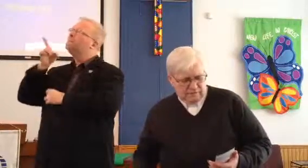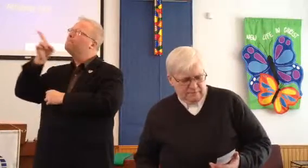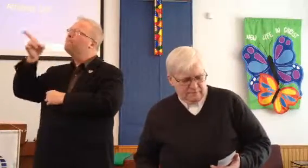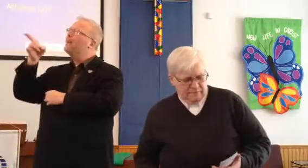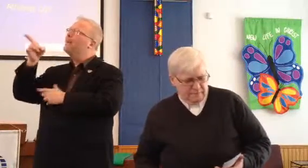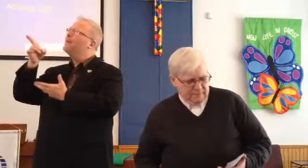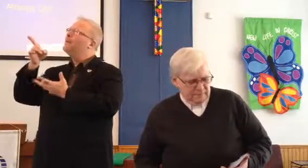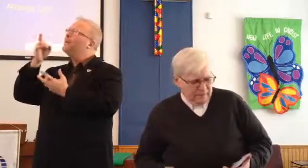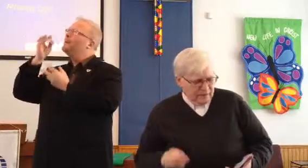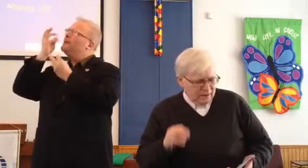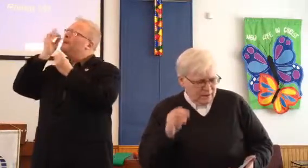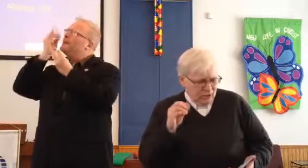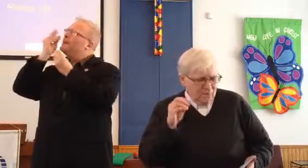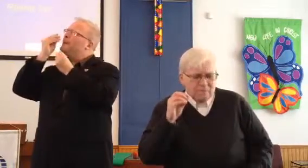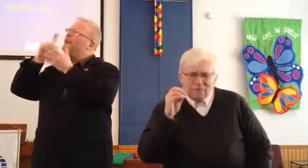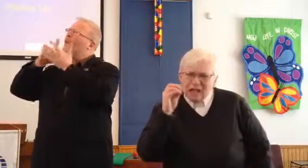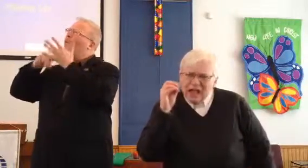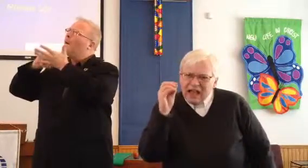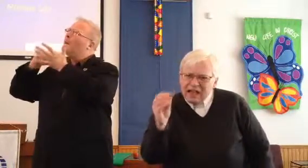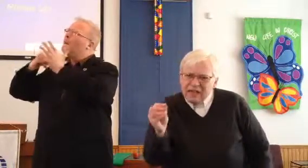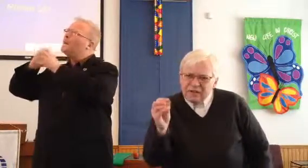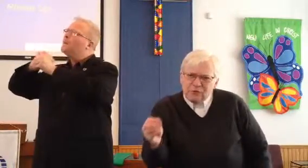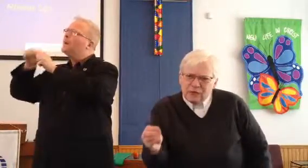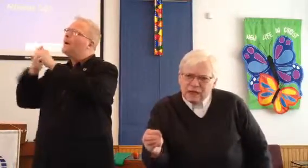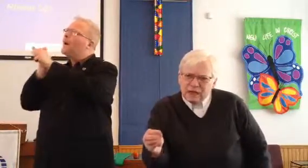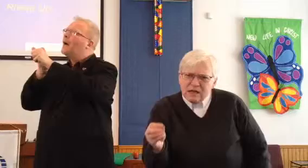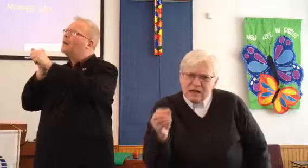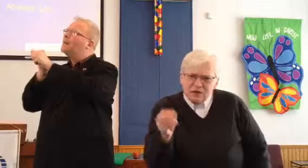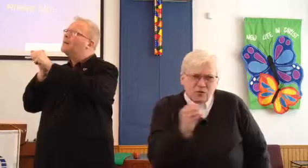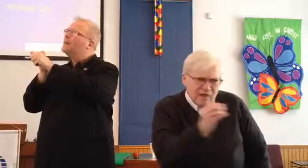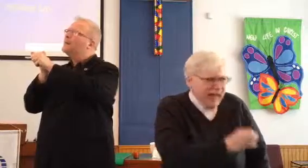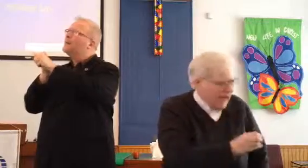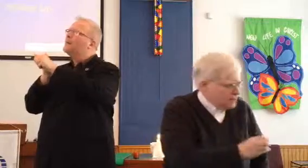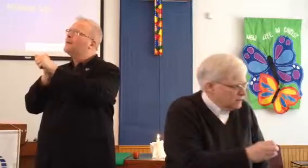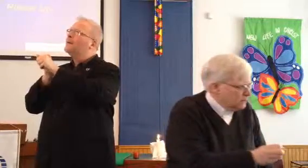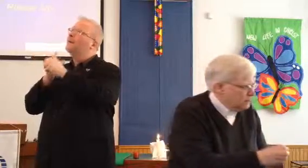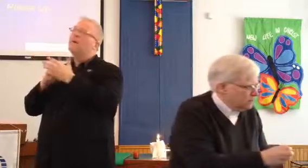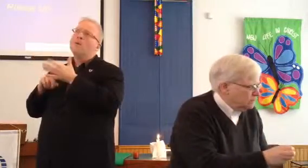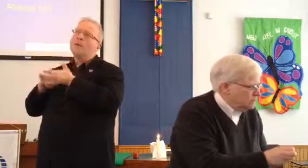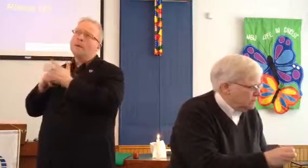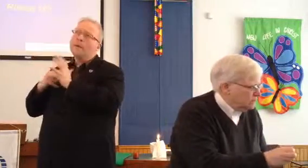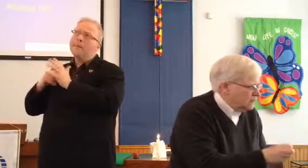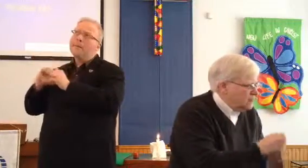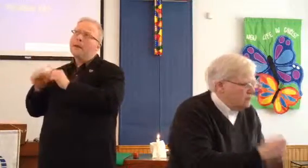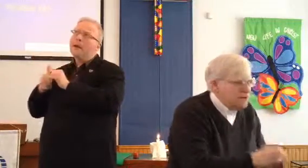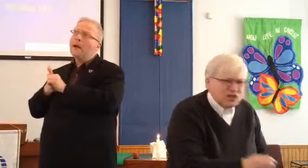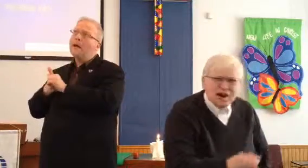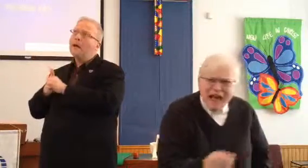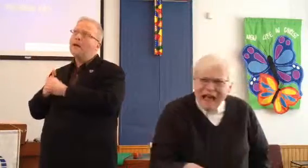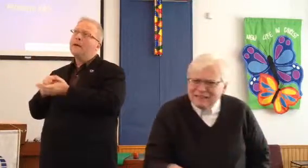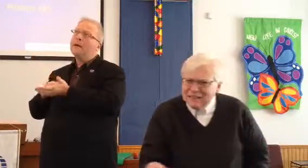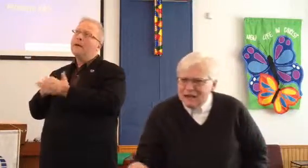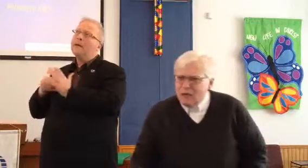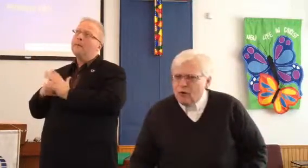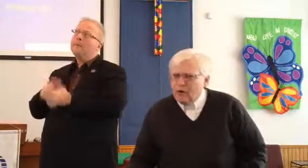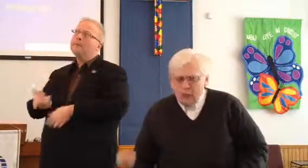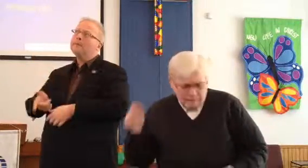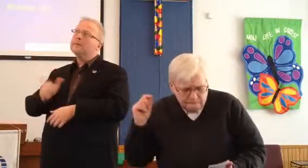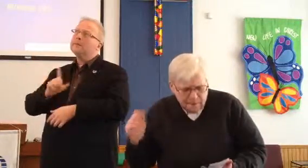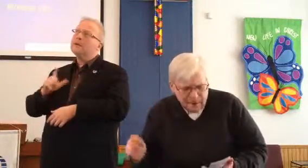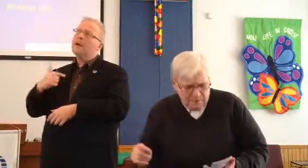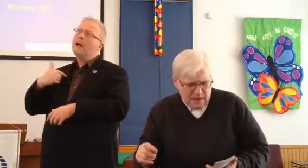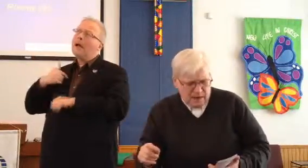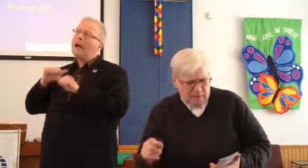believe. You know? And if we do that, we start acting that